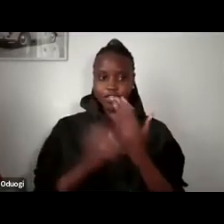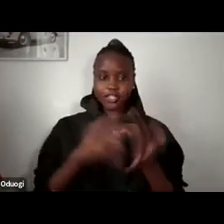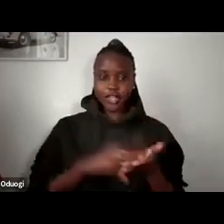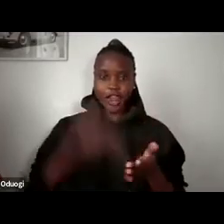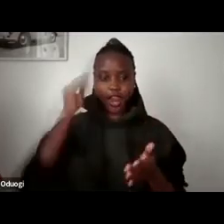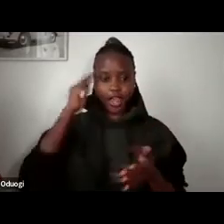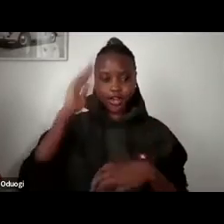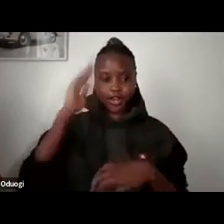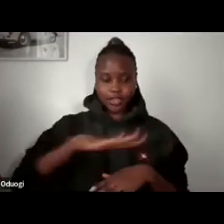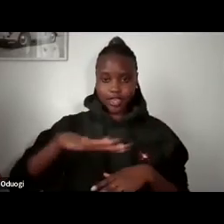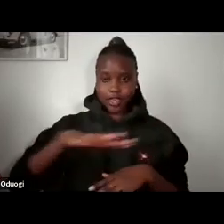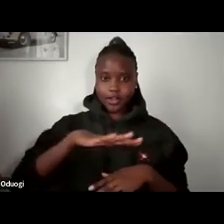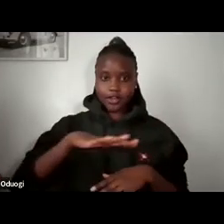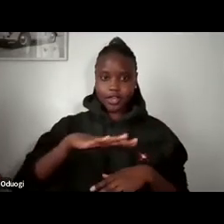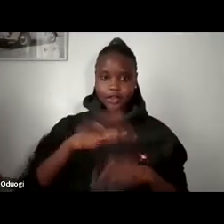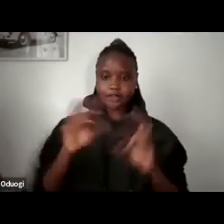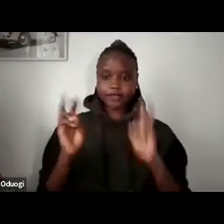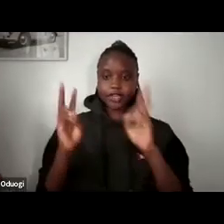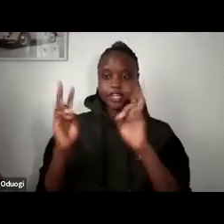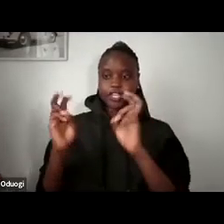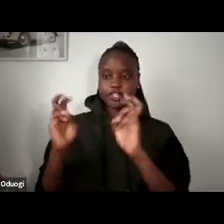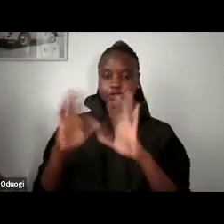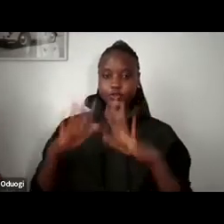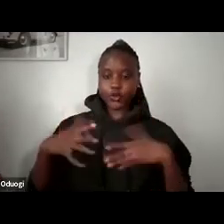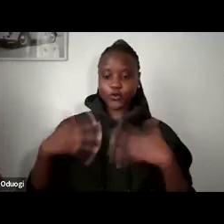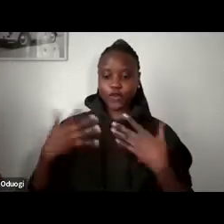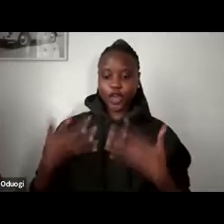is issues of how do you